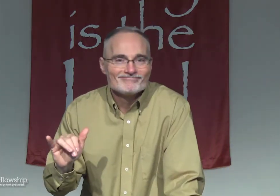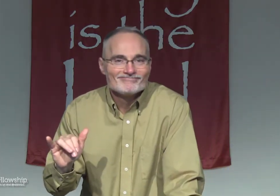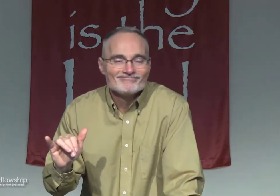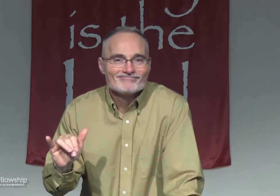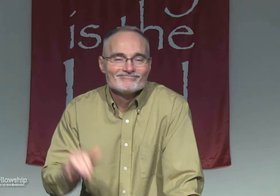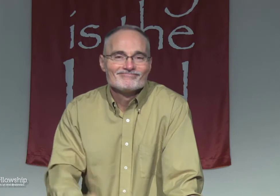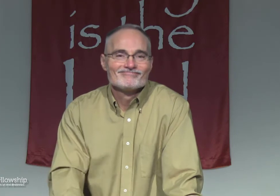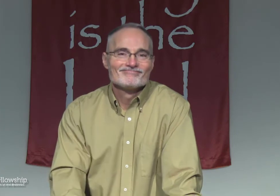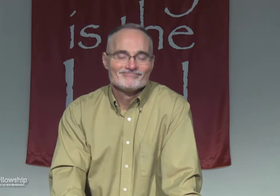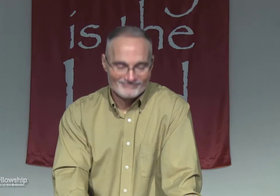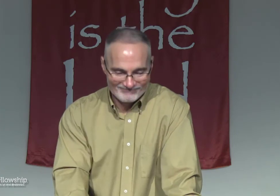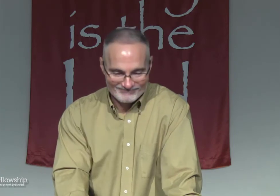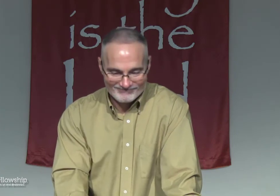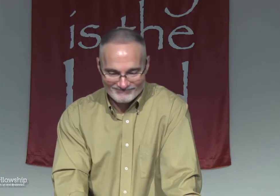died too.